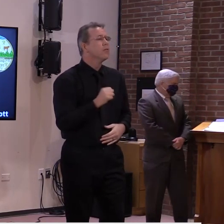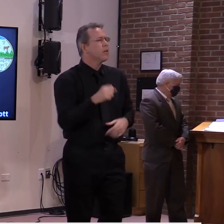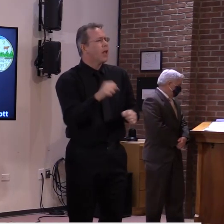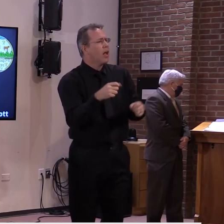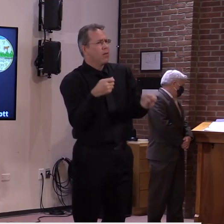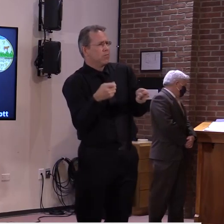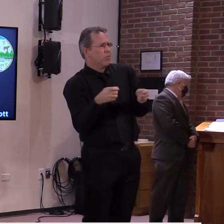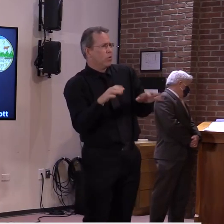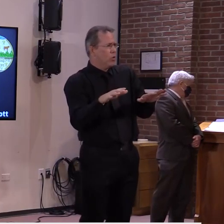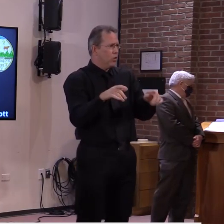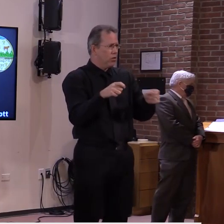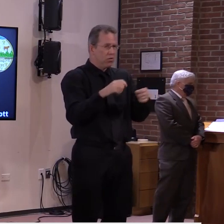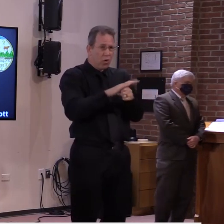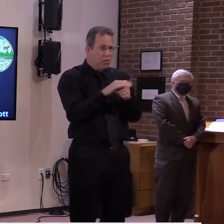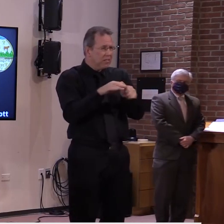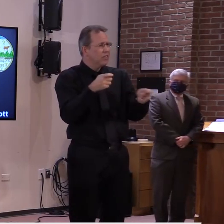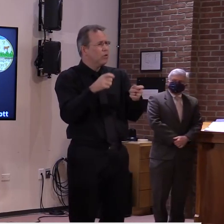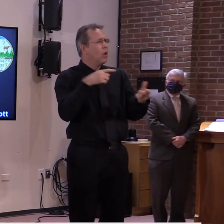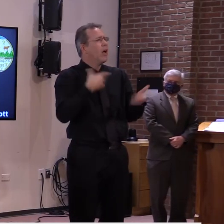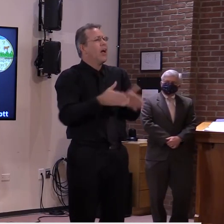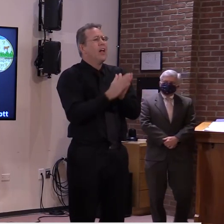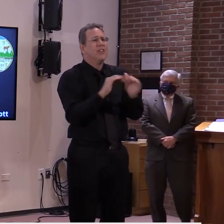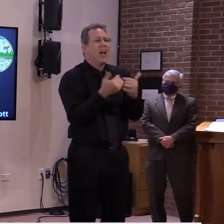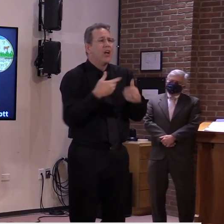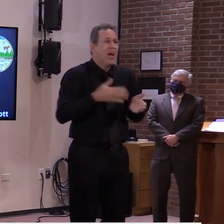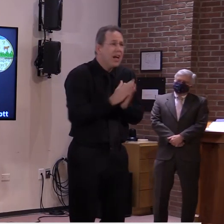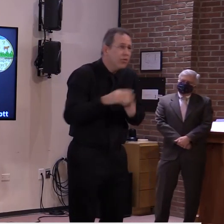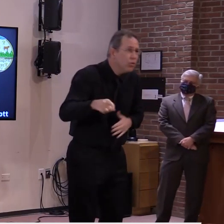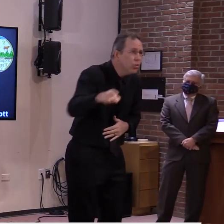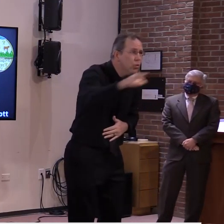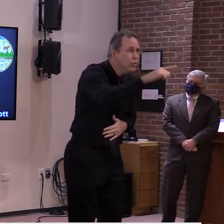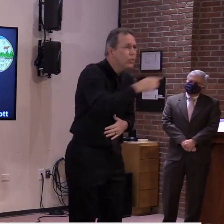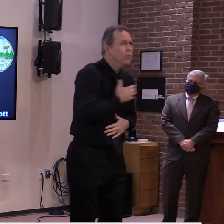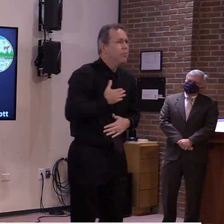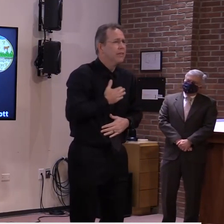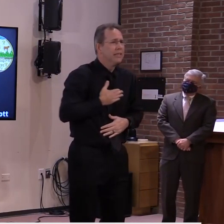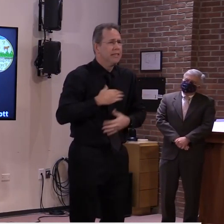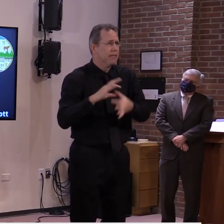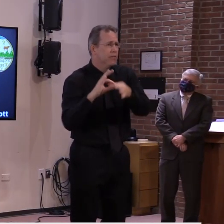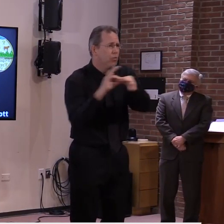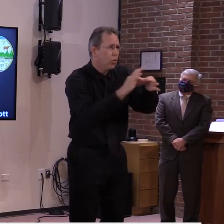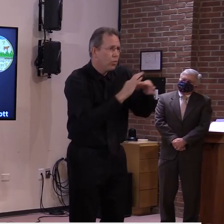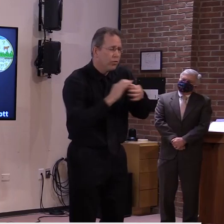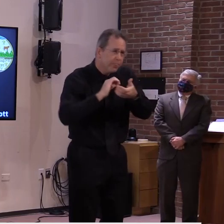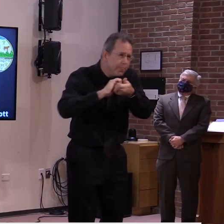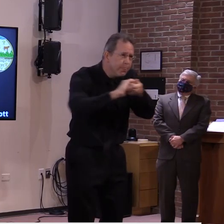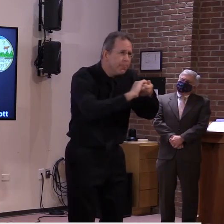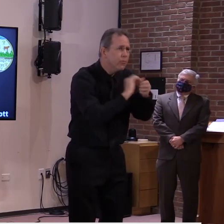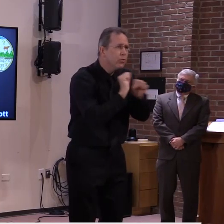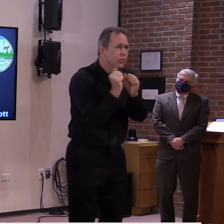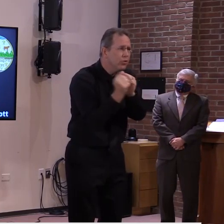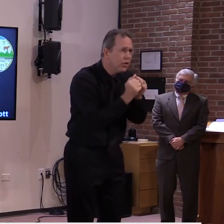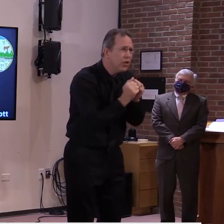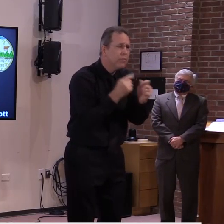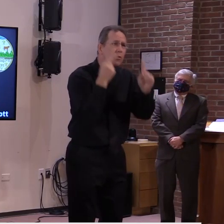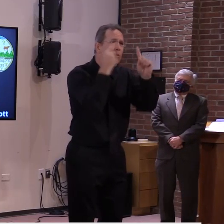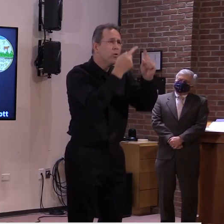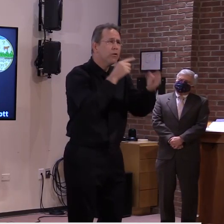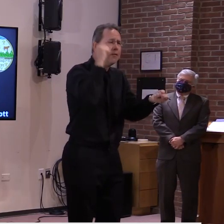I'm asking you to please come together for what we hope will be a final push and get us through this latest